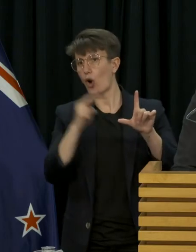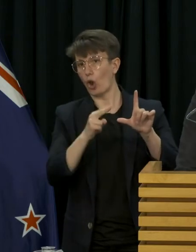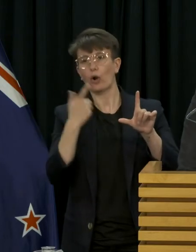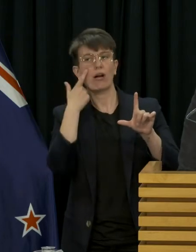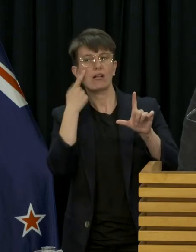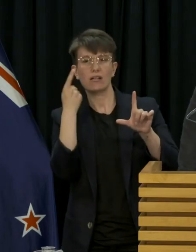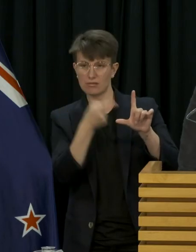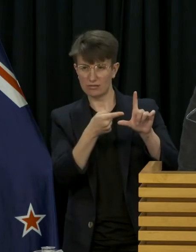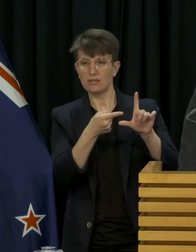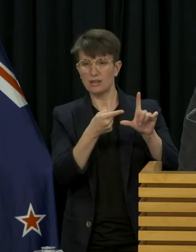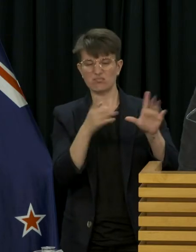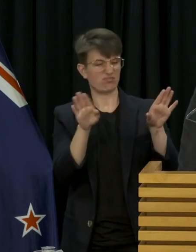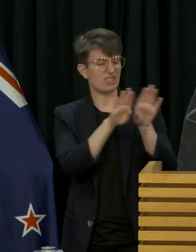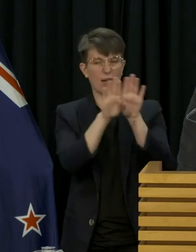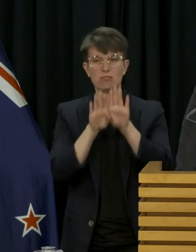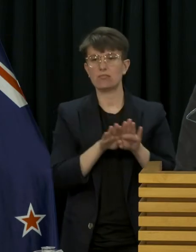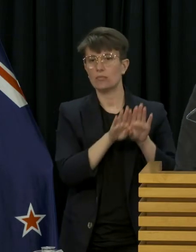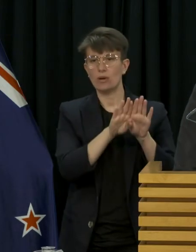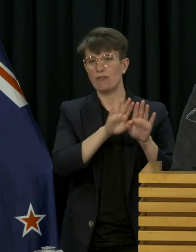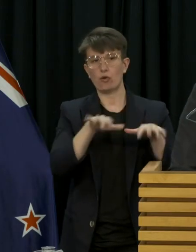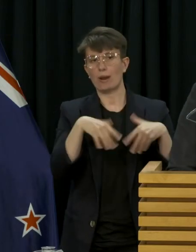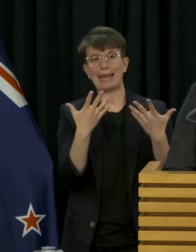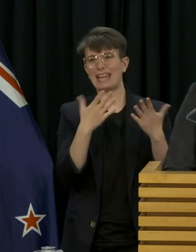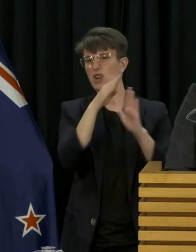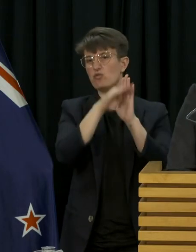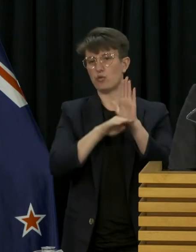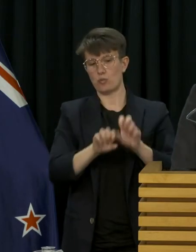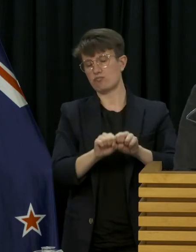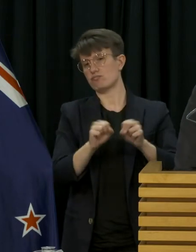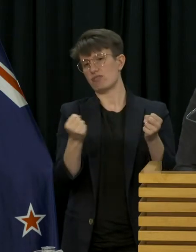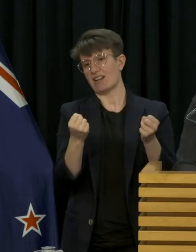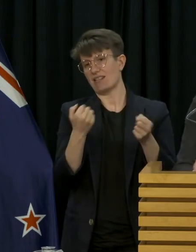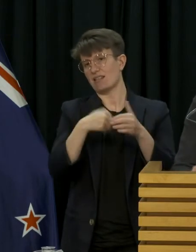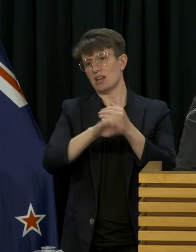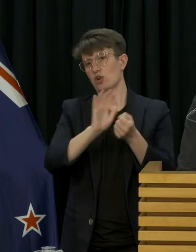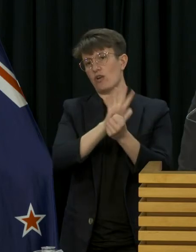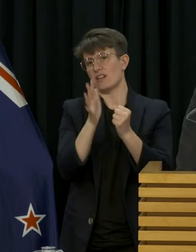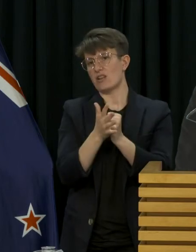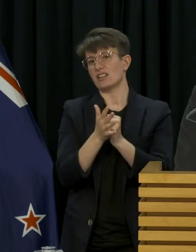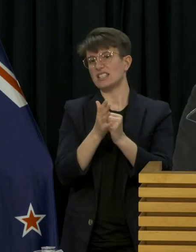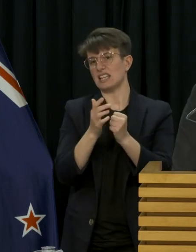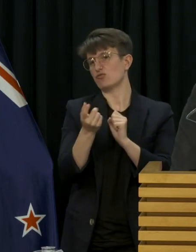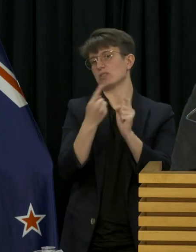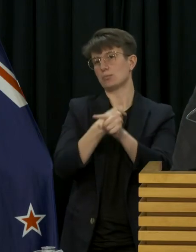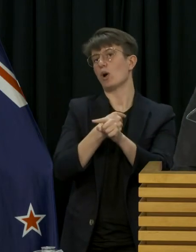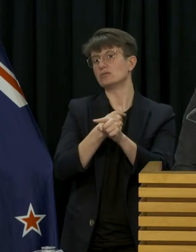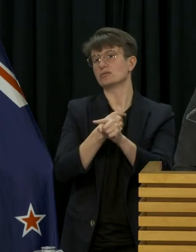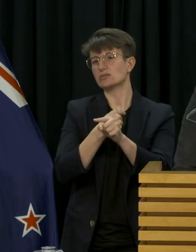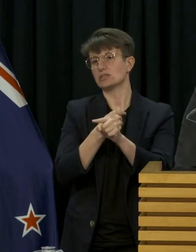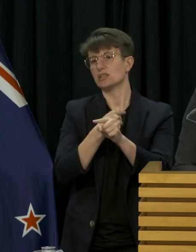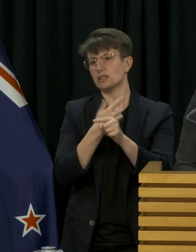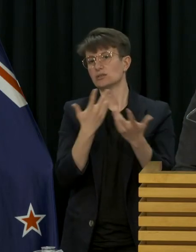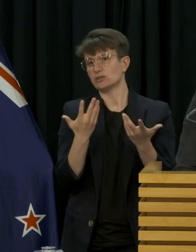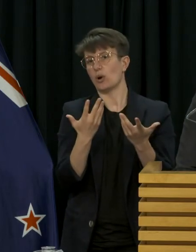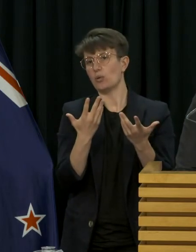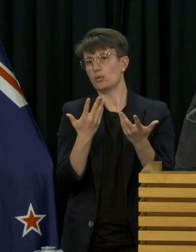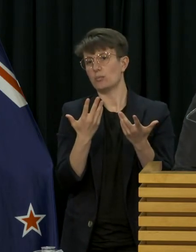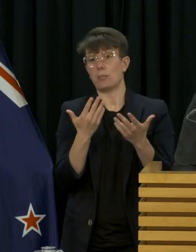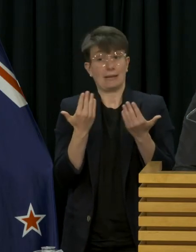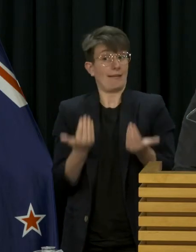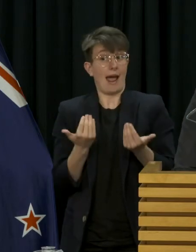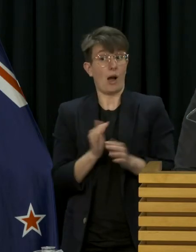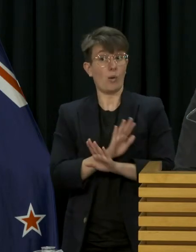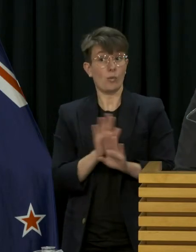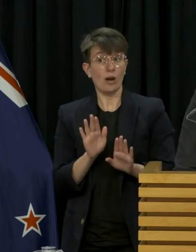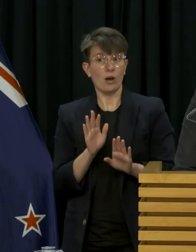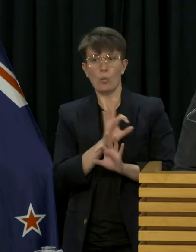much the same for all breaches of the COVID-19 Response Act and for breaching orders under the Act. But I do want to just point out at the moment, we're